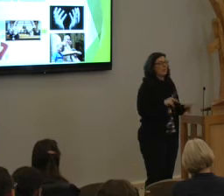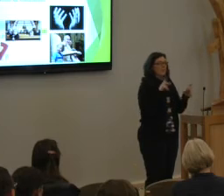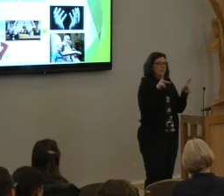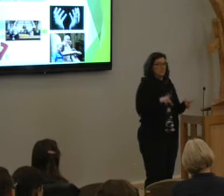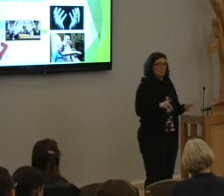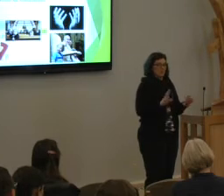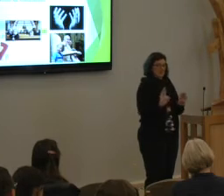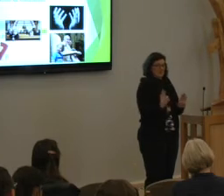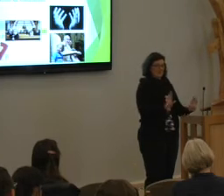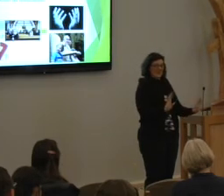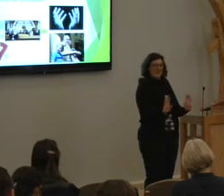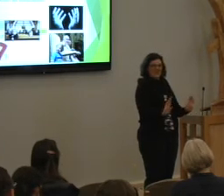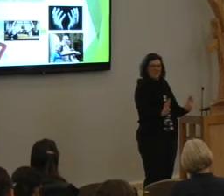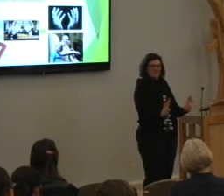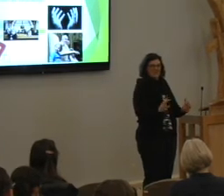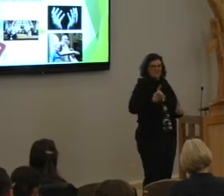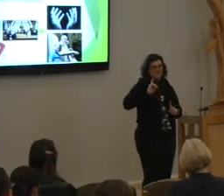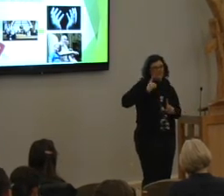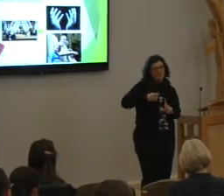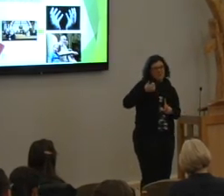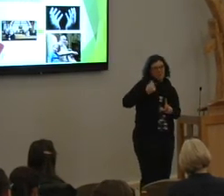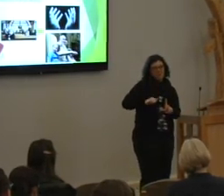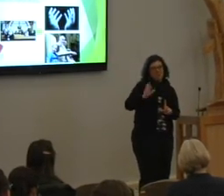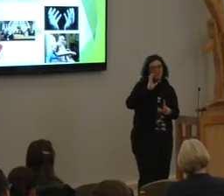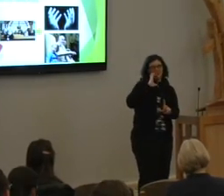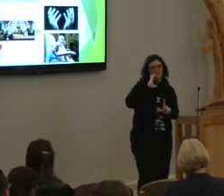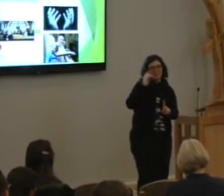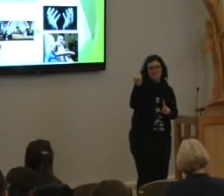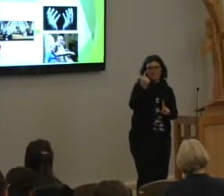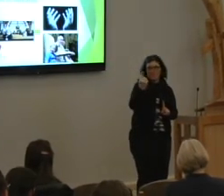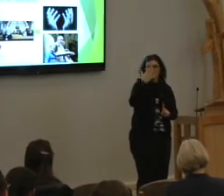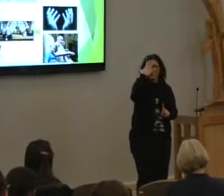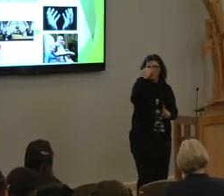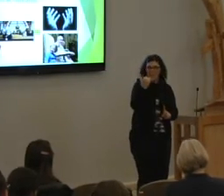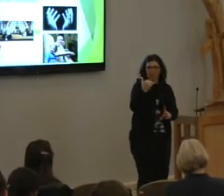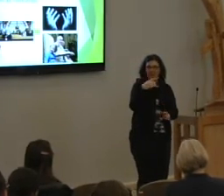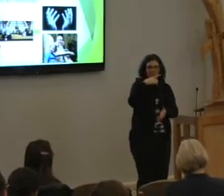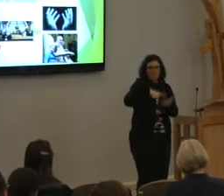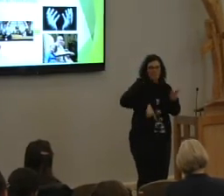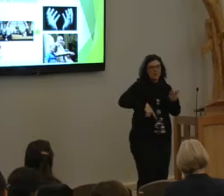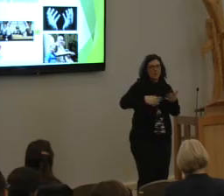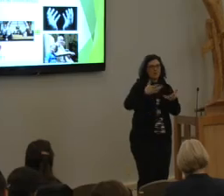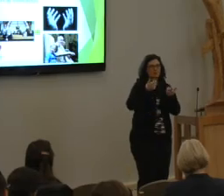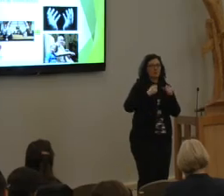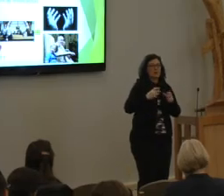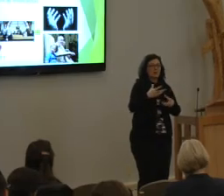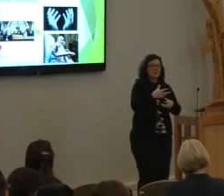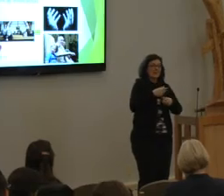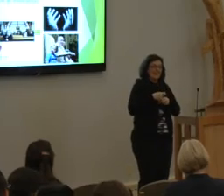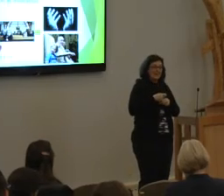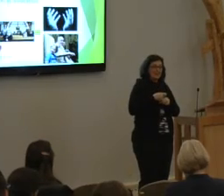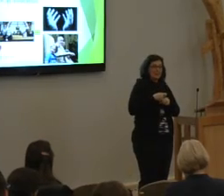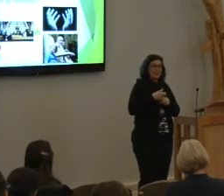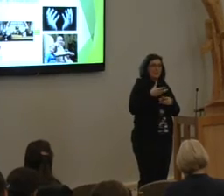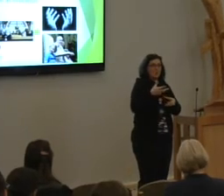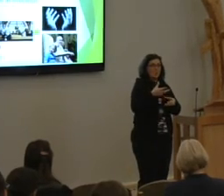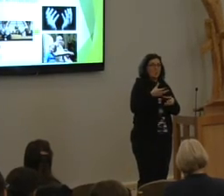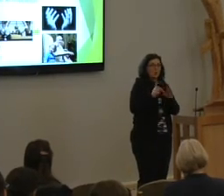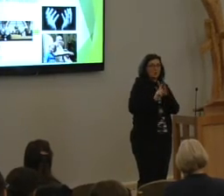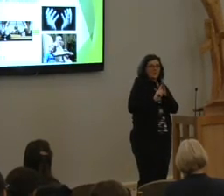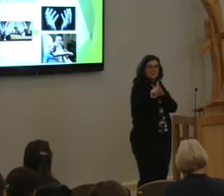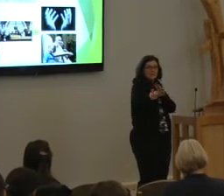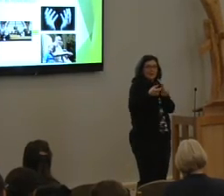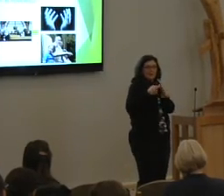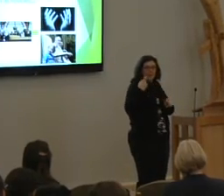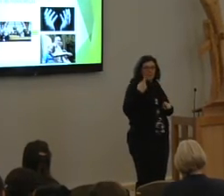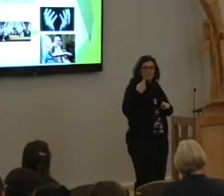does something that's out of the ordinary, why are they doing that? What are they trying to get, or what are they trying to get away from? There's often the